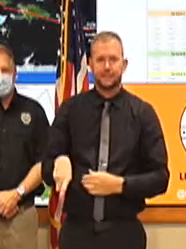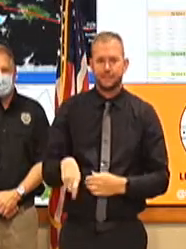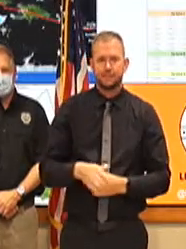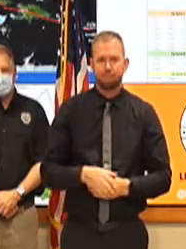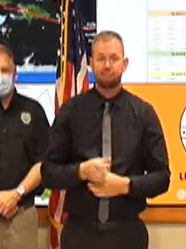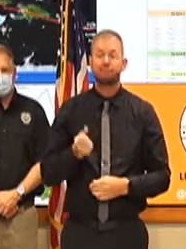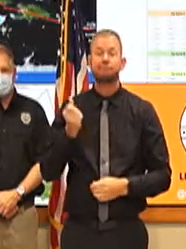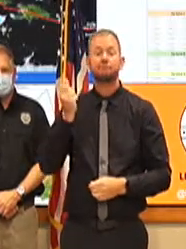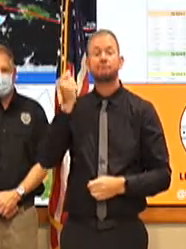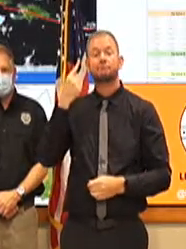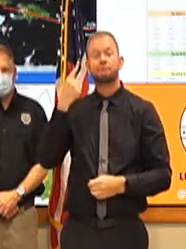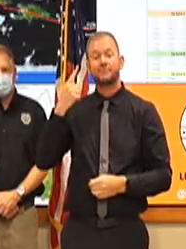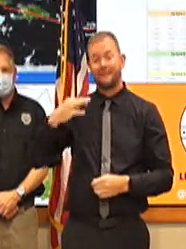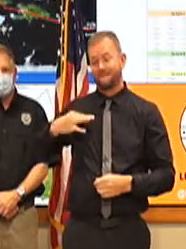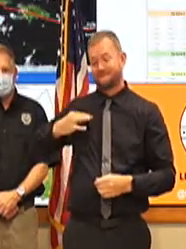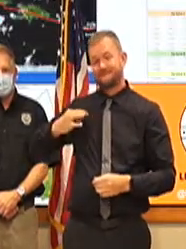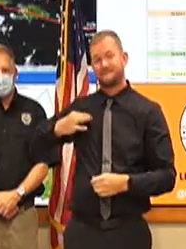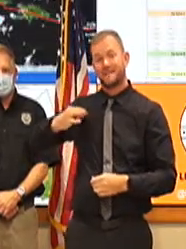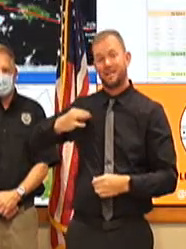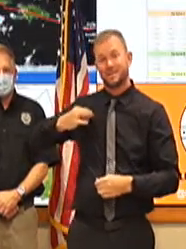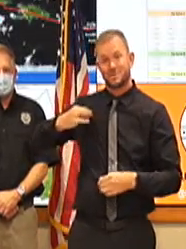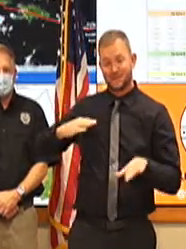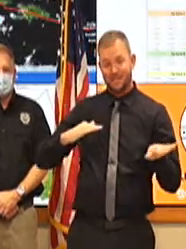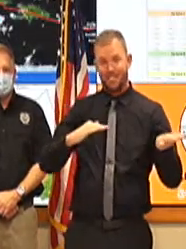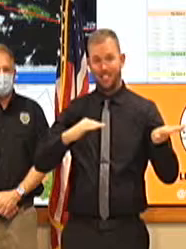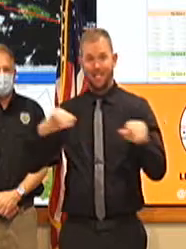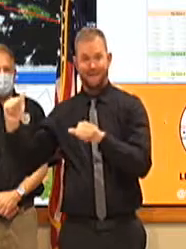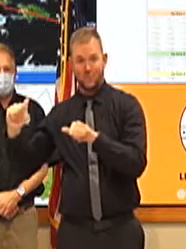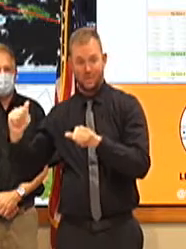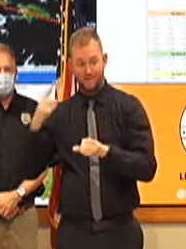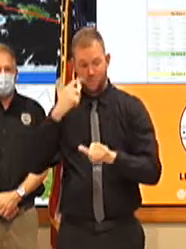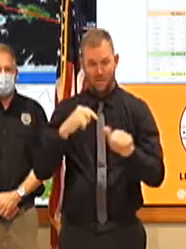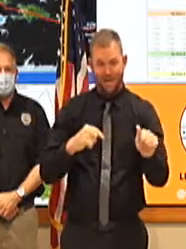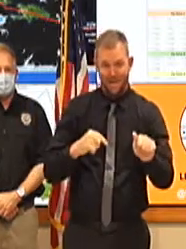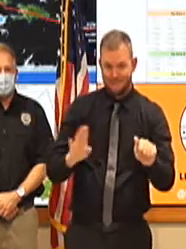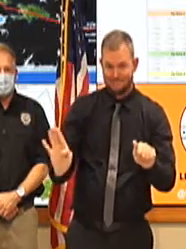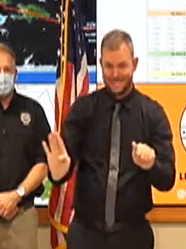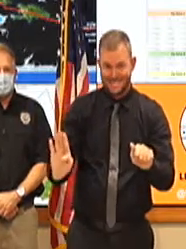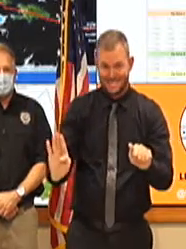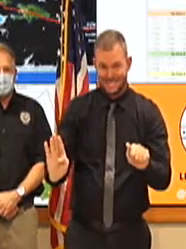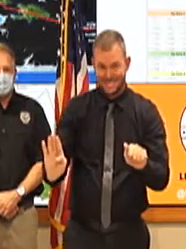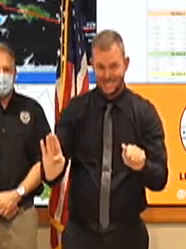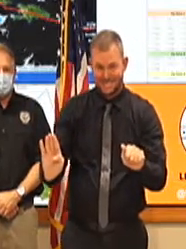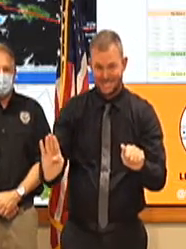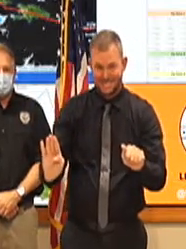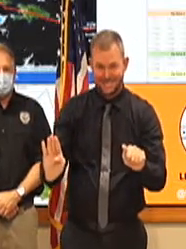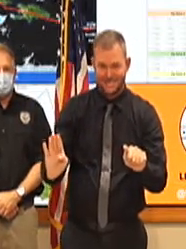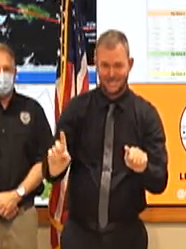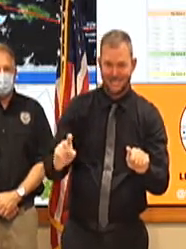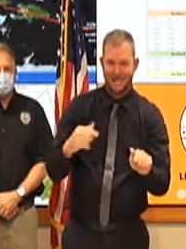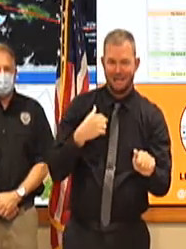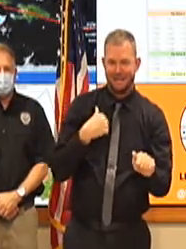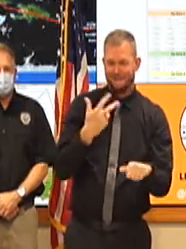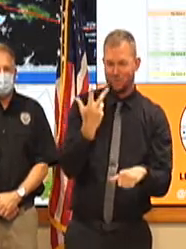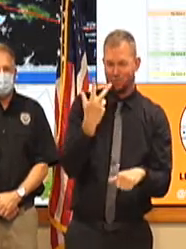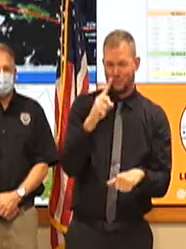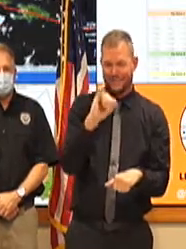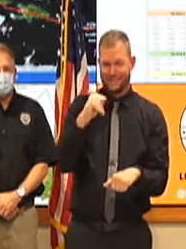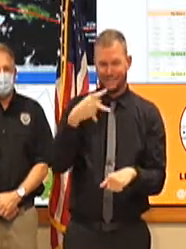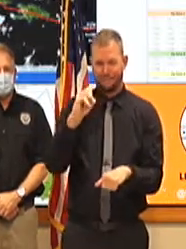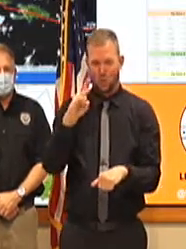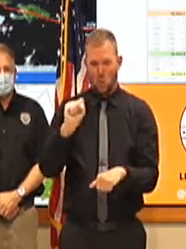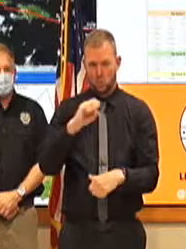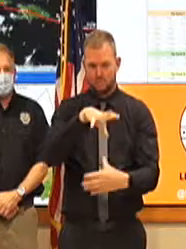and specifically as it relates to Houston. There are three zip codes: 77058,